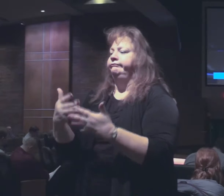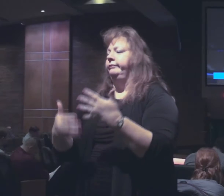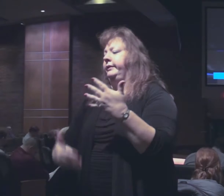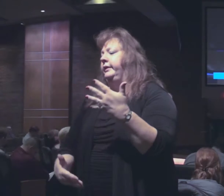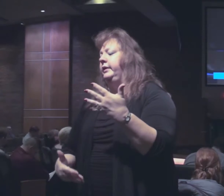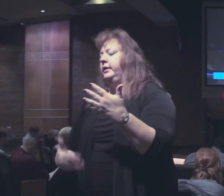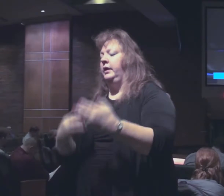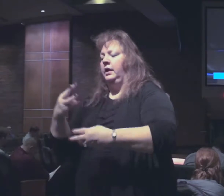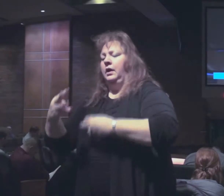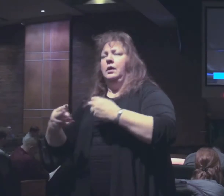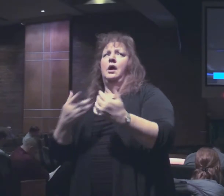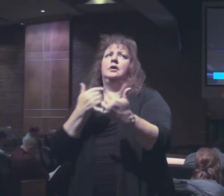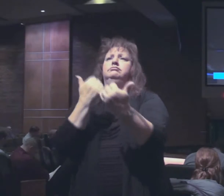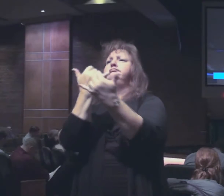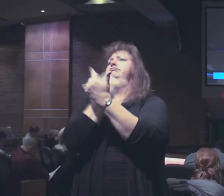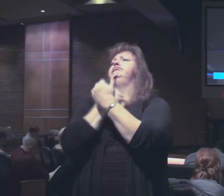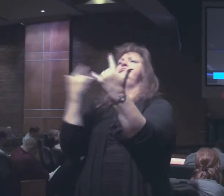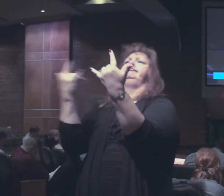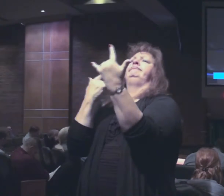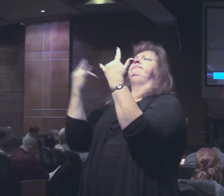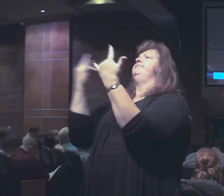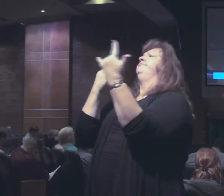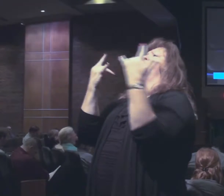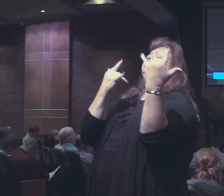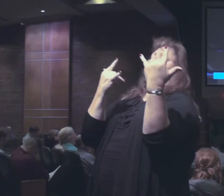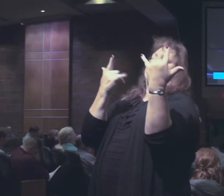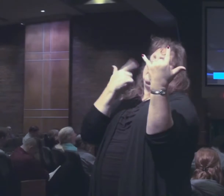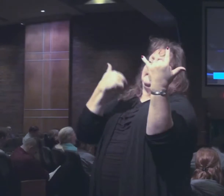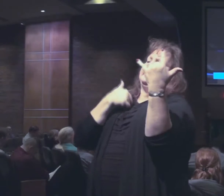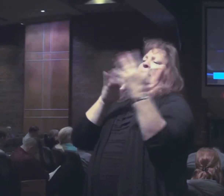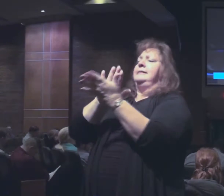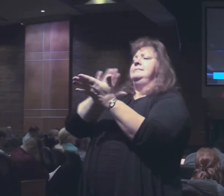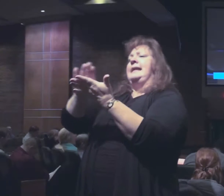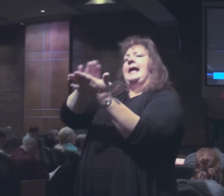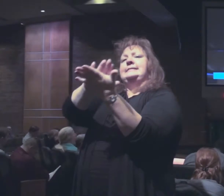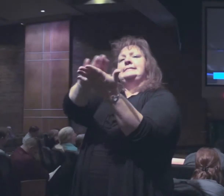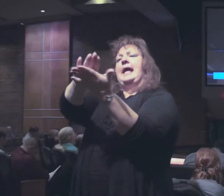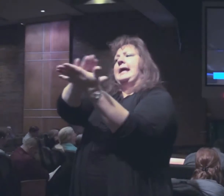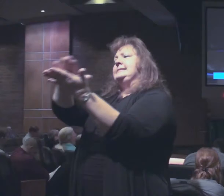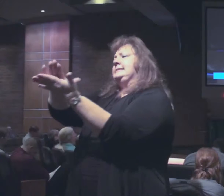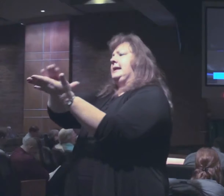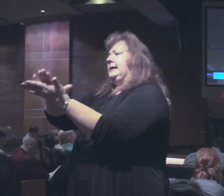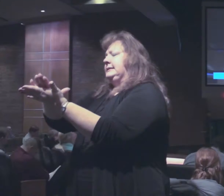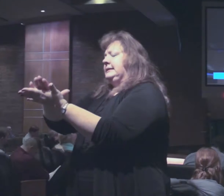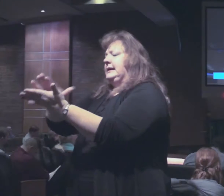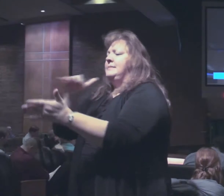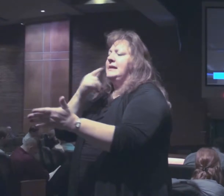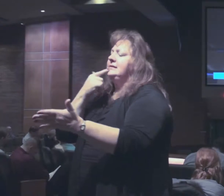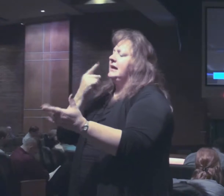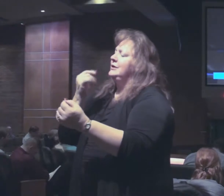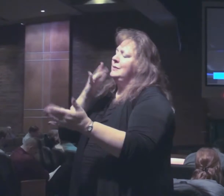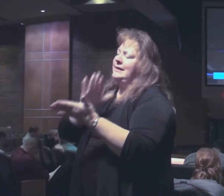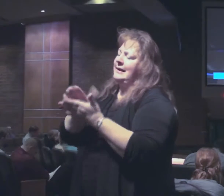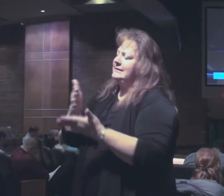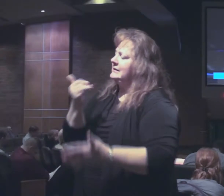As though the world will love us if we just do these nice things. And I'm not saying doing nice things is